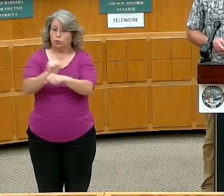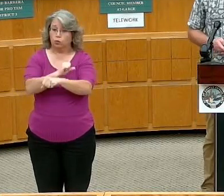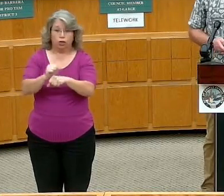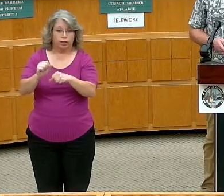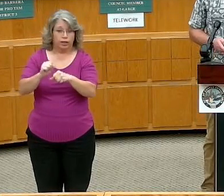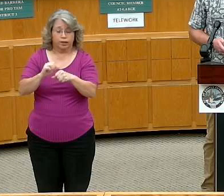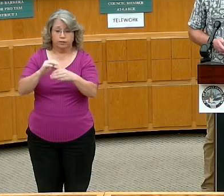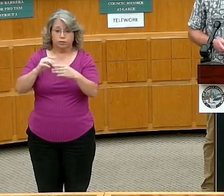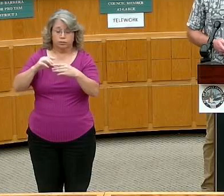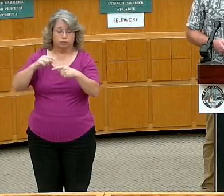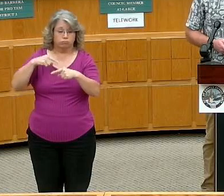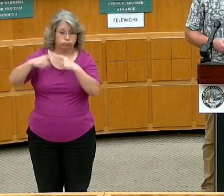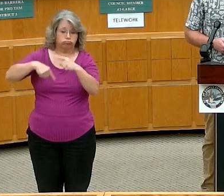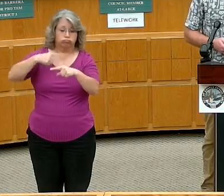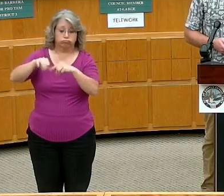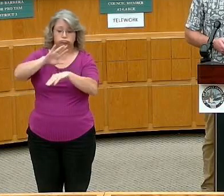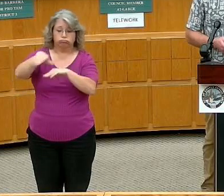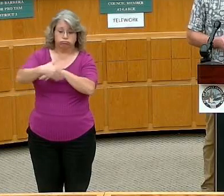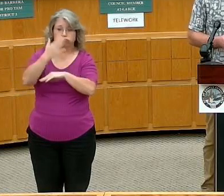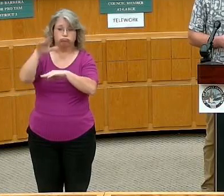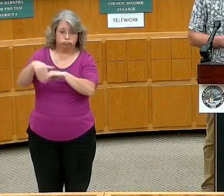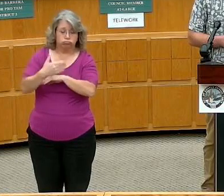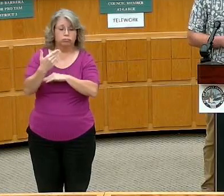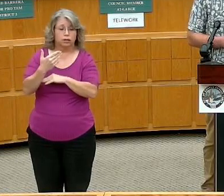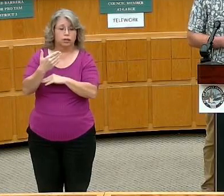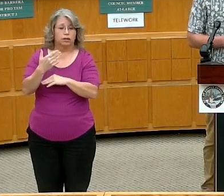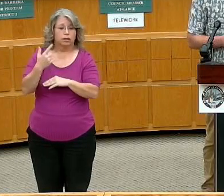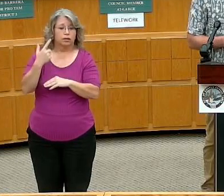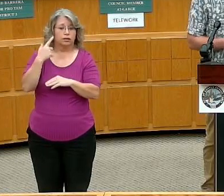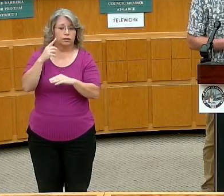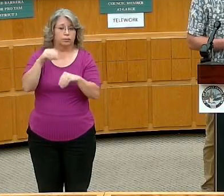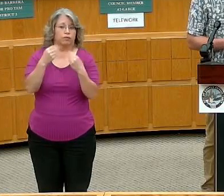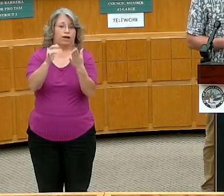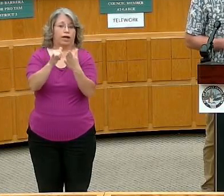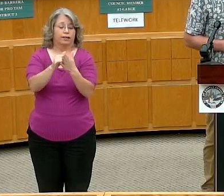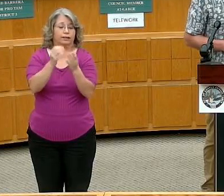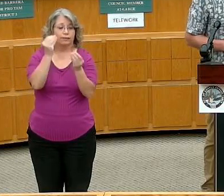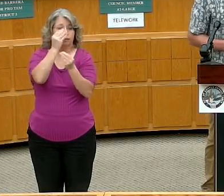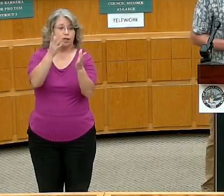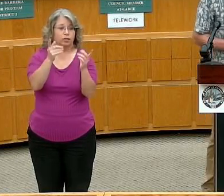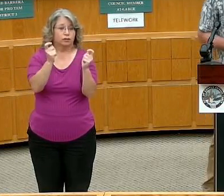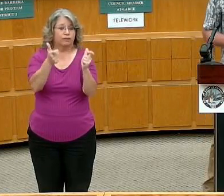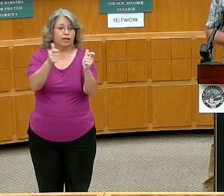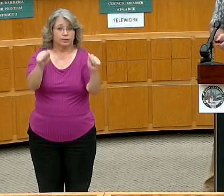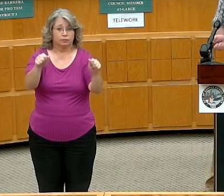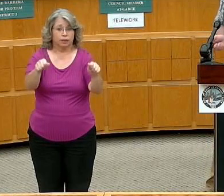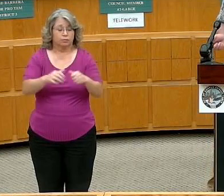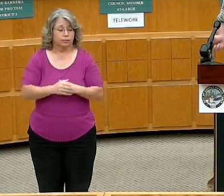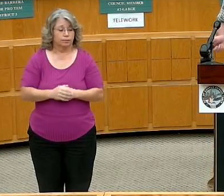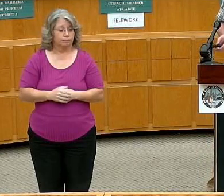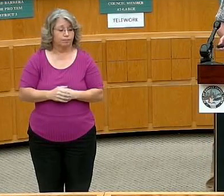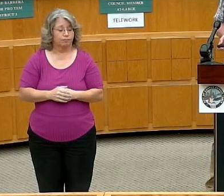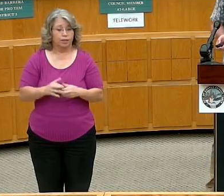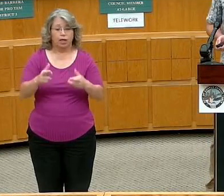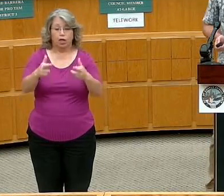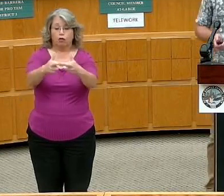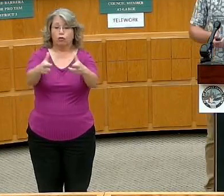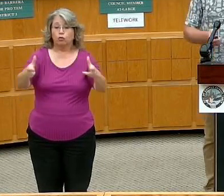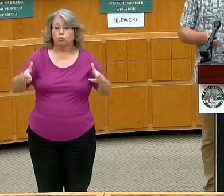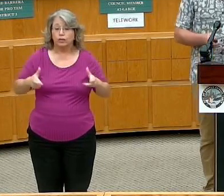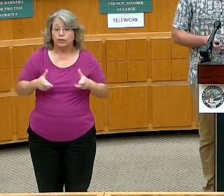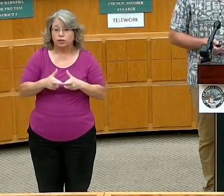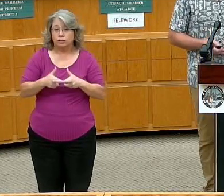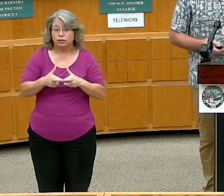and we did that so we could bring this to you as fast as we possibly could. So the region covered by this